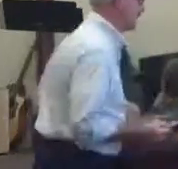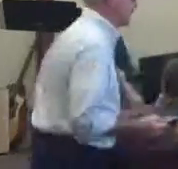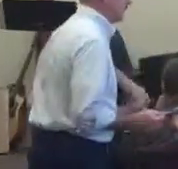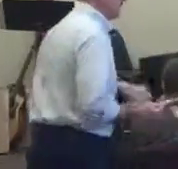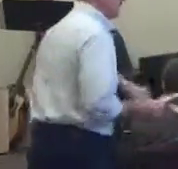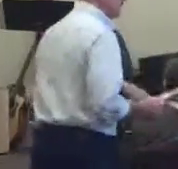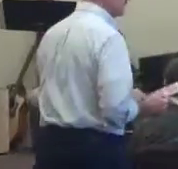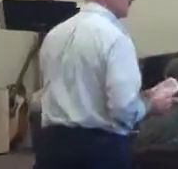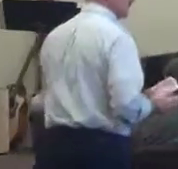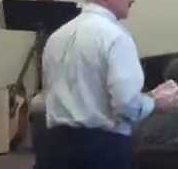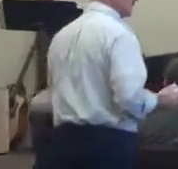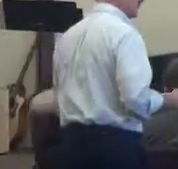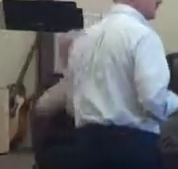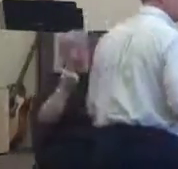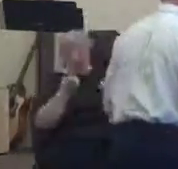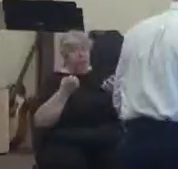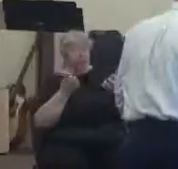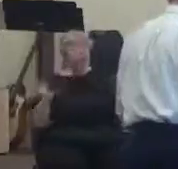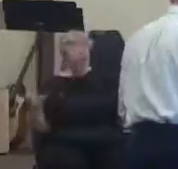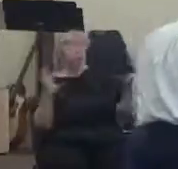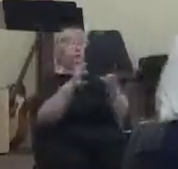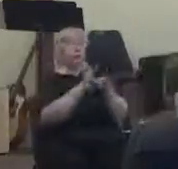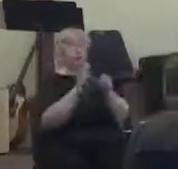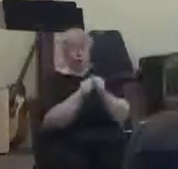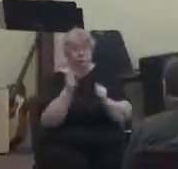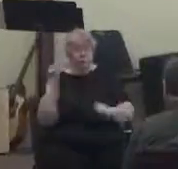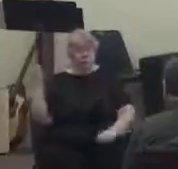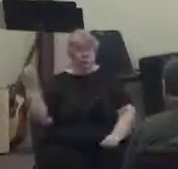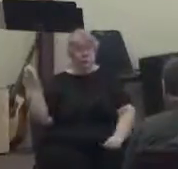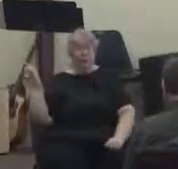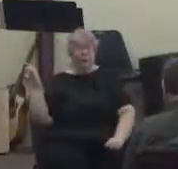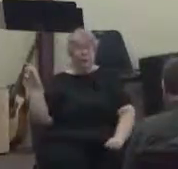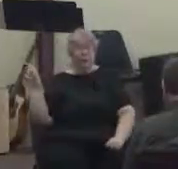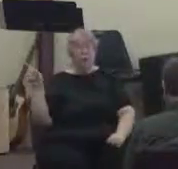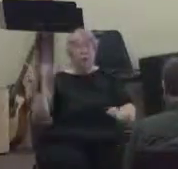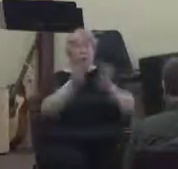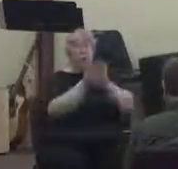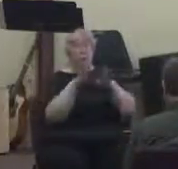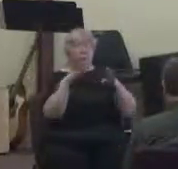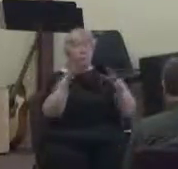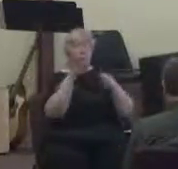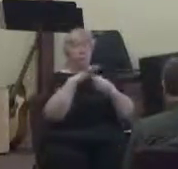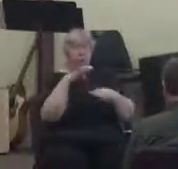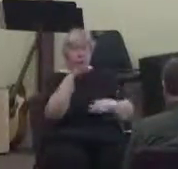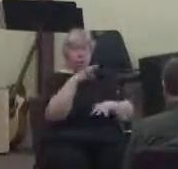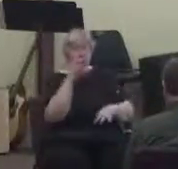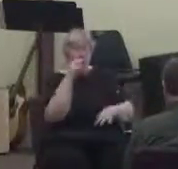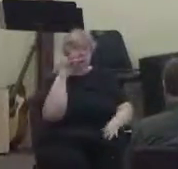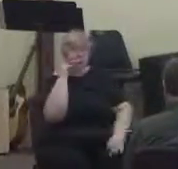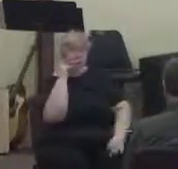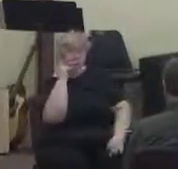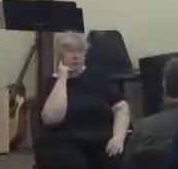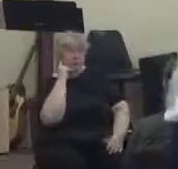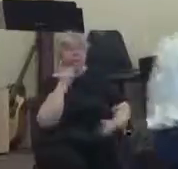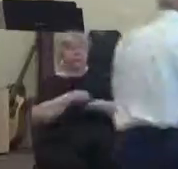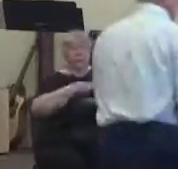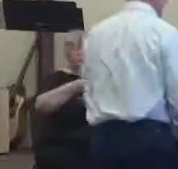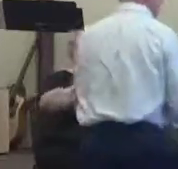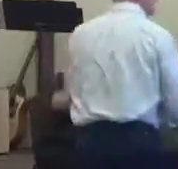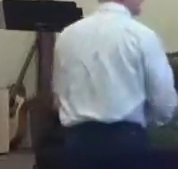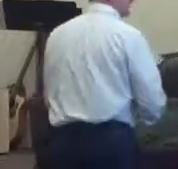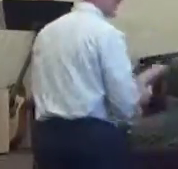you to open your spiritual ears and listen to what Kent has to say. They're passing out some flyers right now that I'm sure will